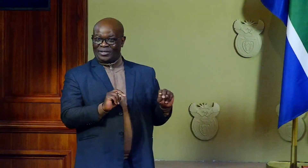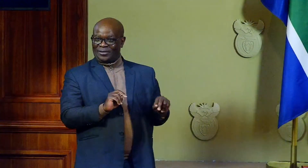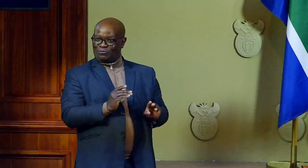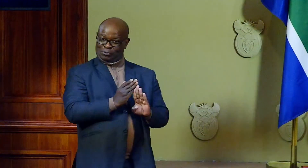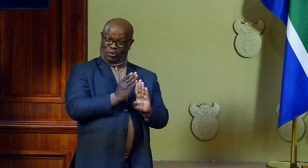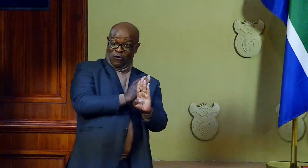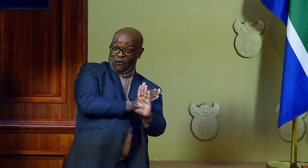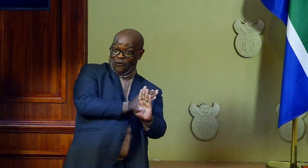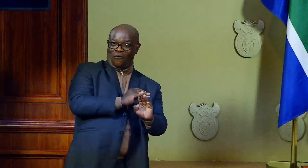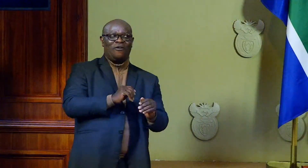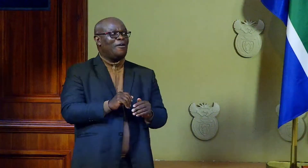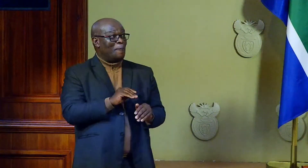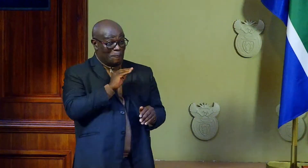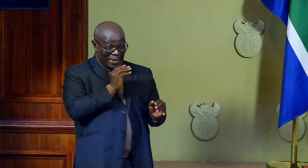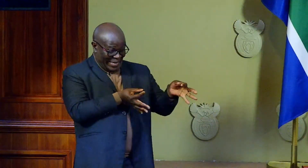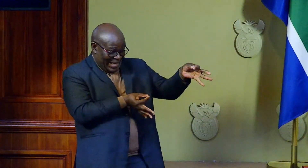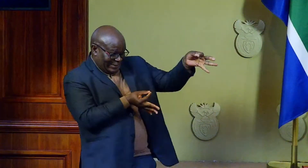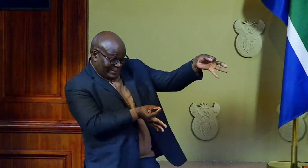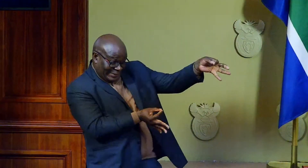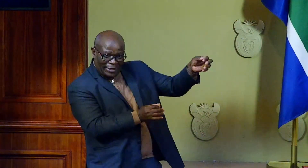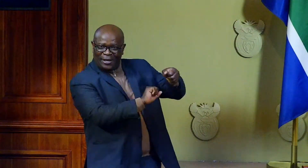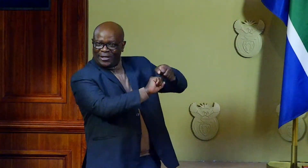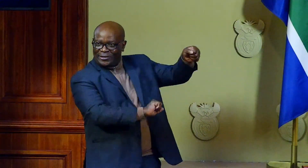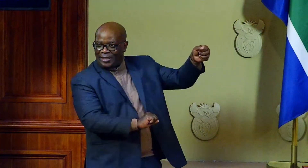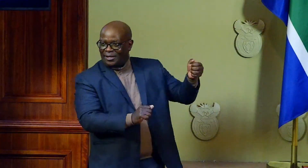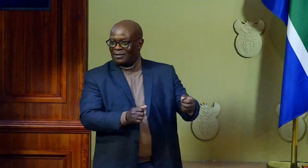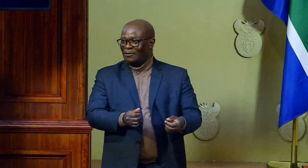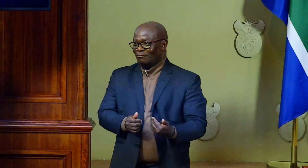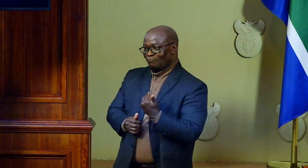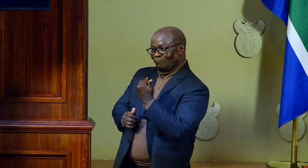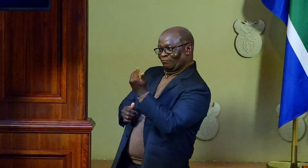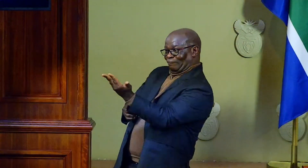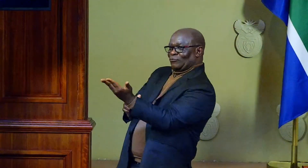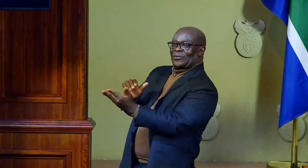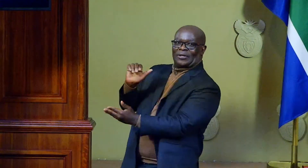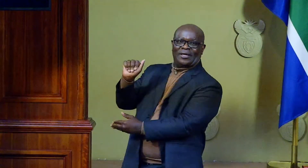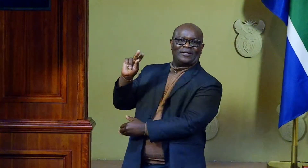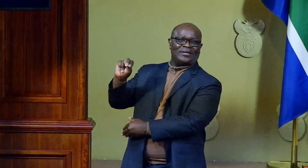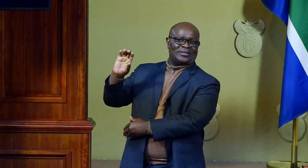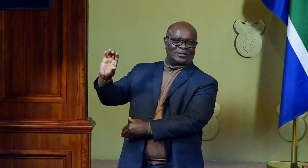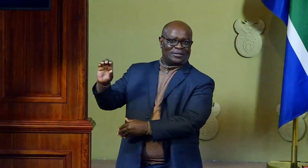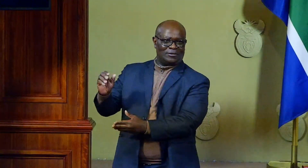it was not democracy, it was during apartheid. So meaning that this charter